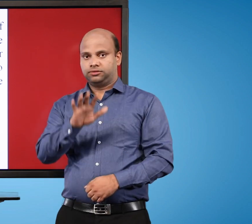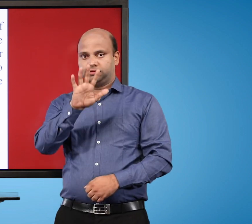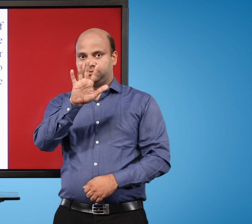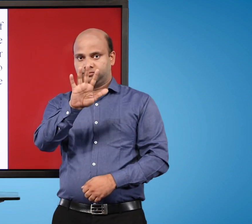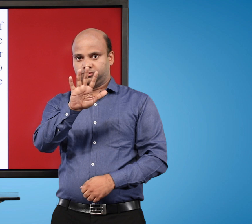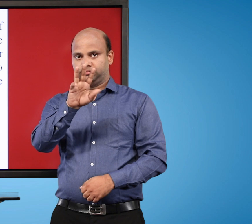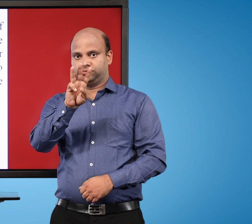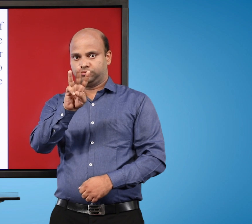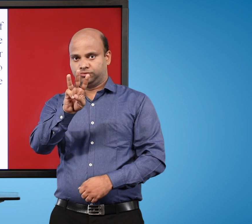530,